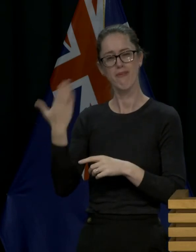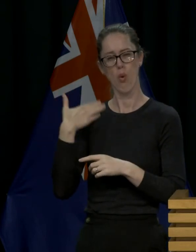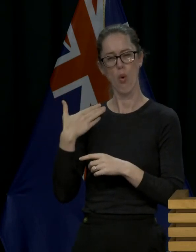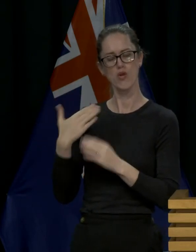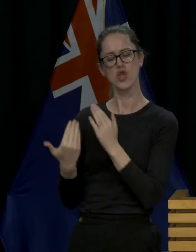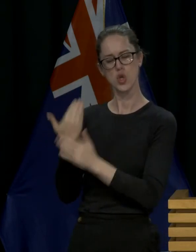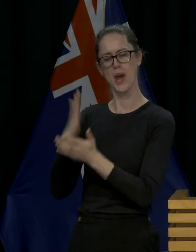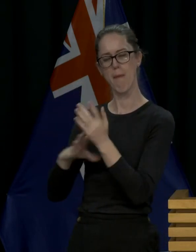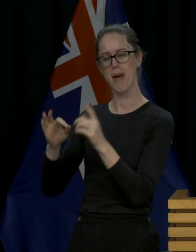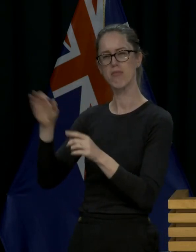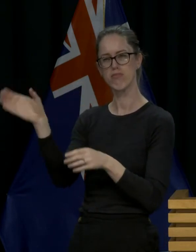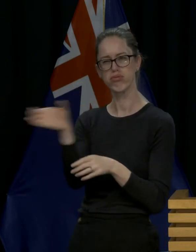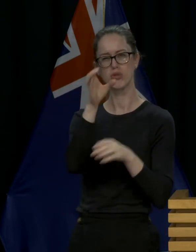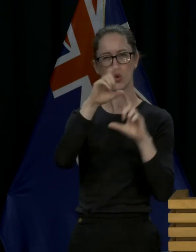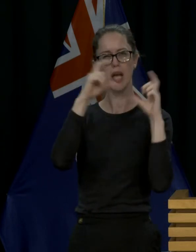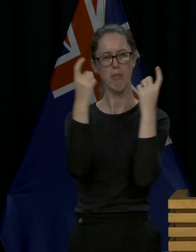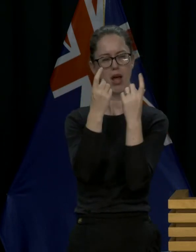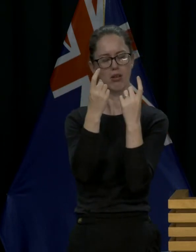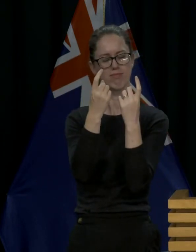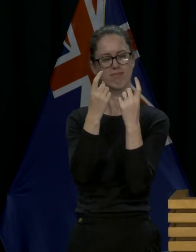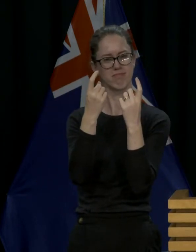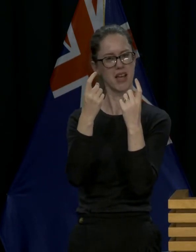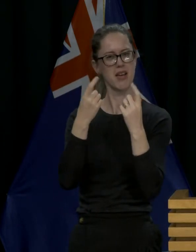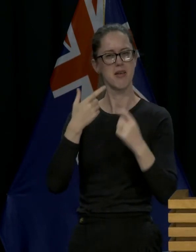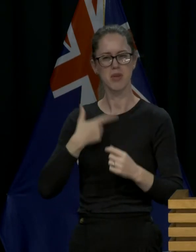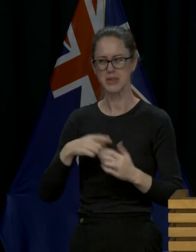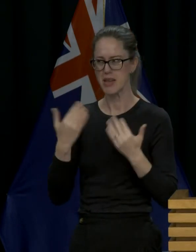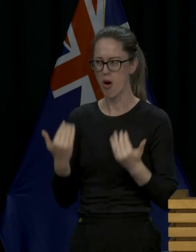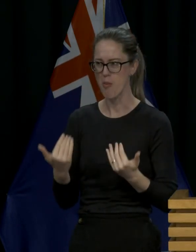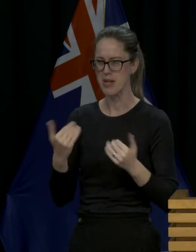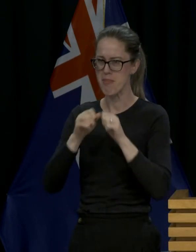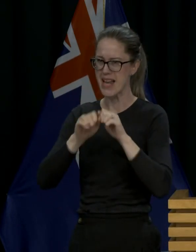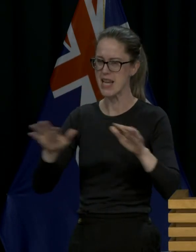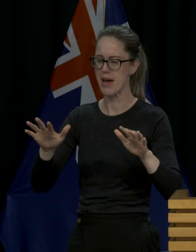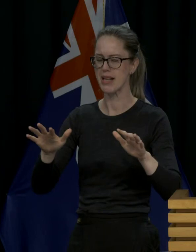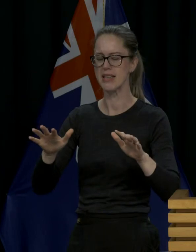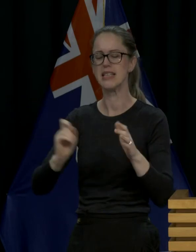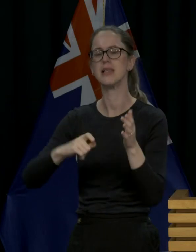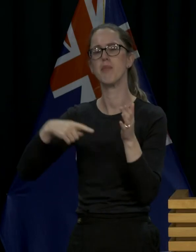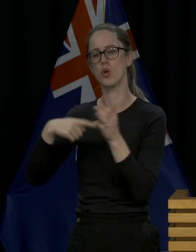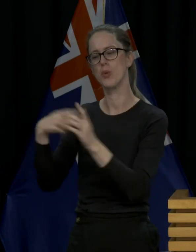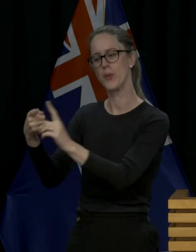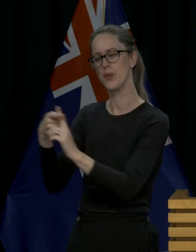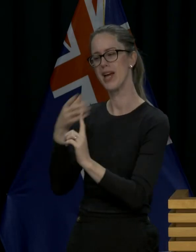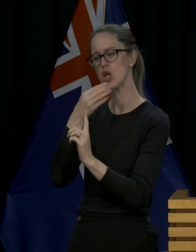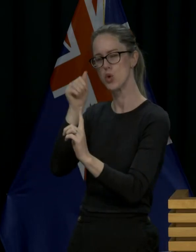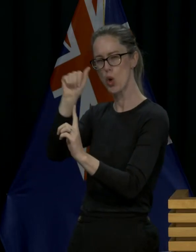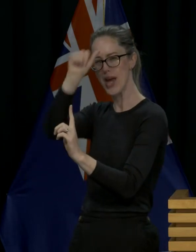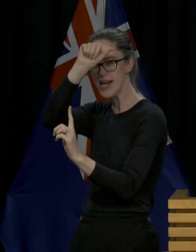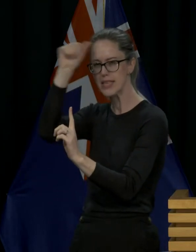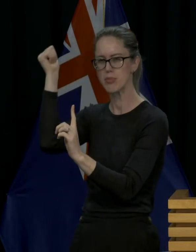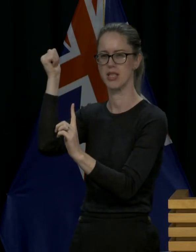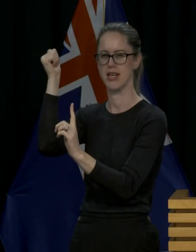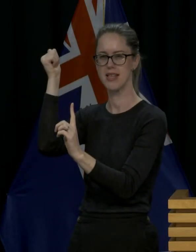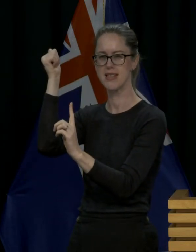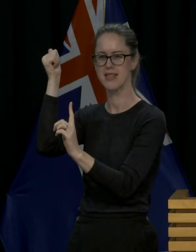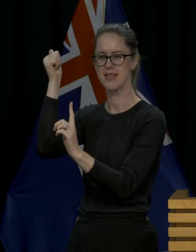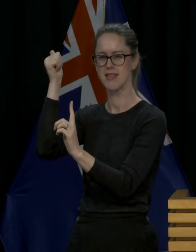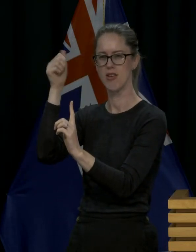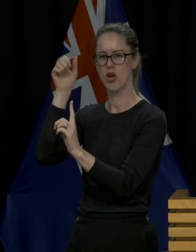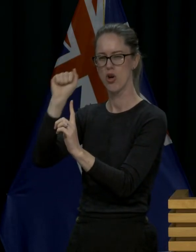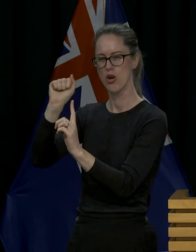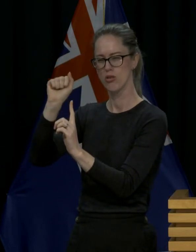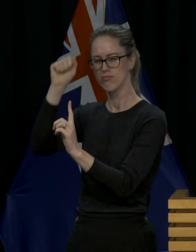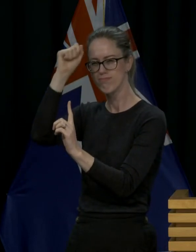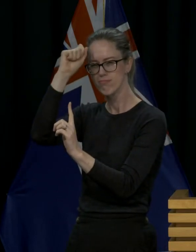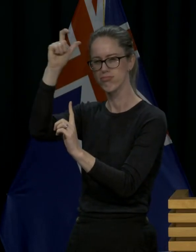into Cabinet, and in the middle of a global pandemic, I believe we would be foolish not to use the considerable expertise that